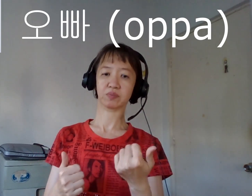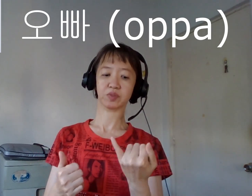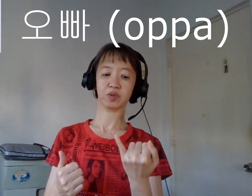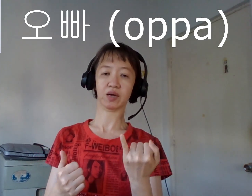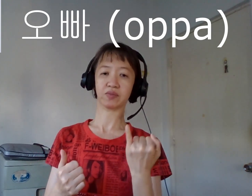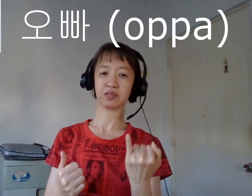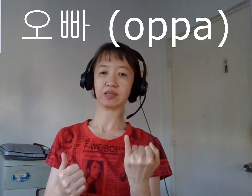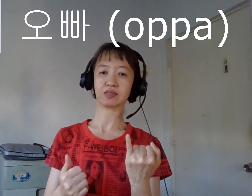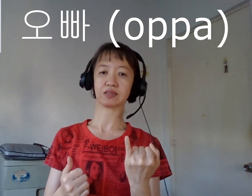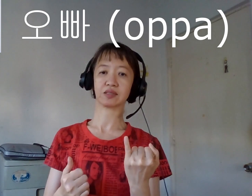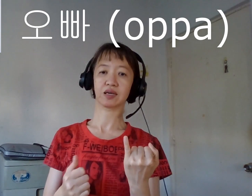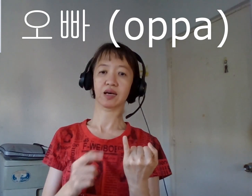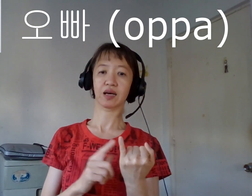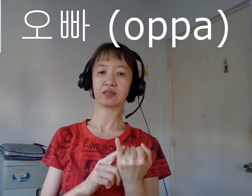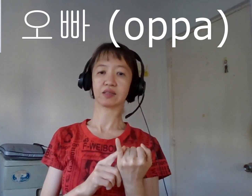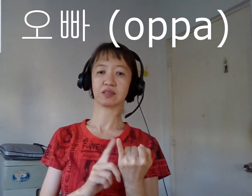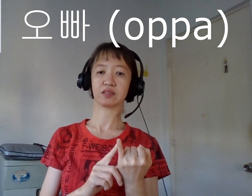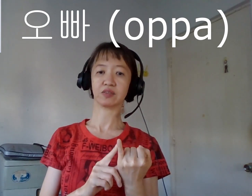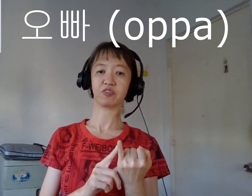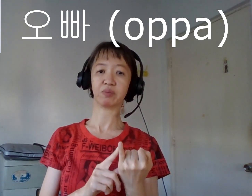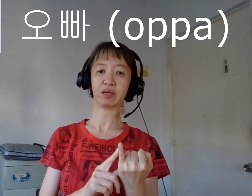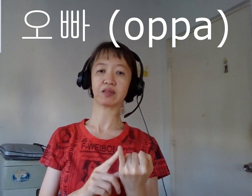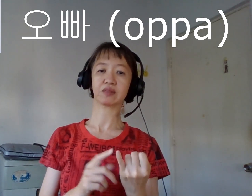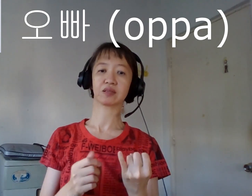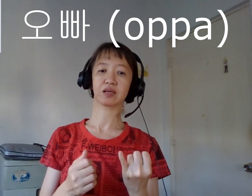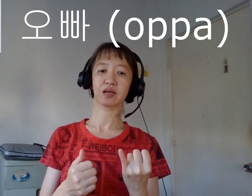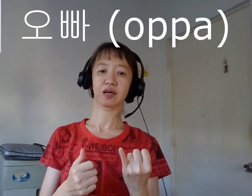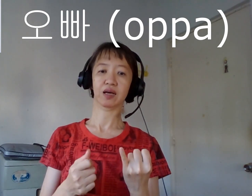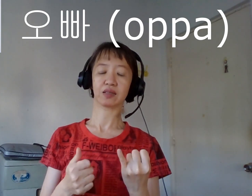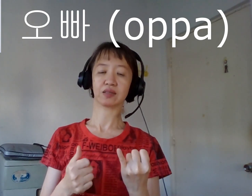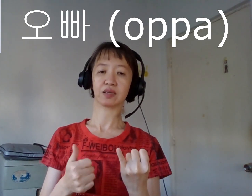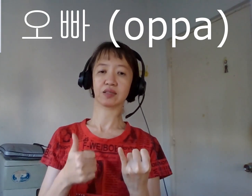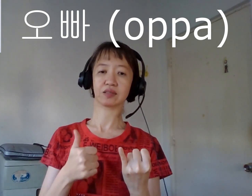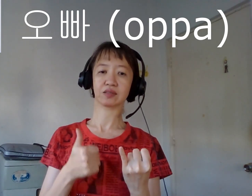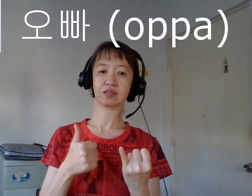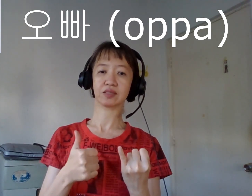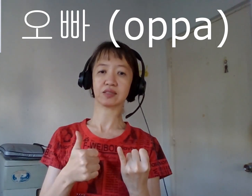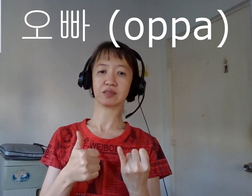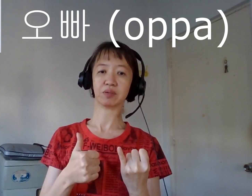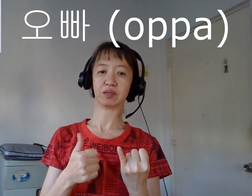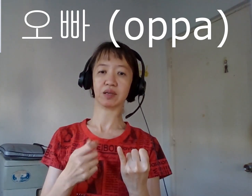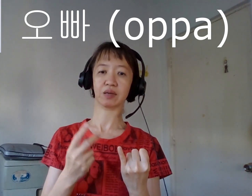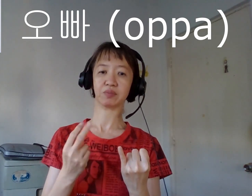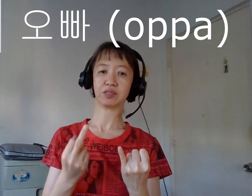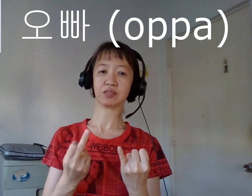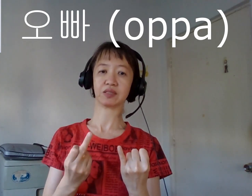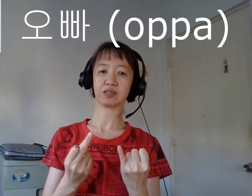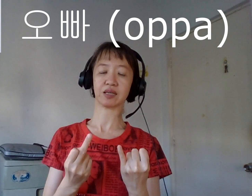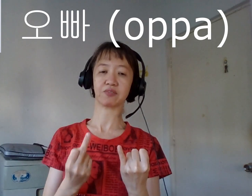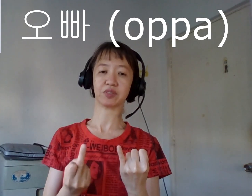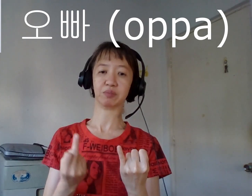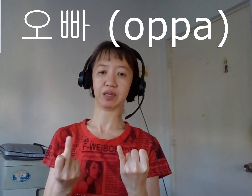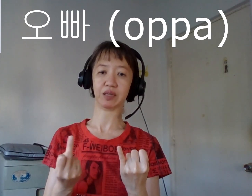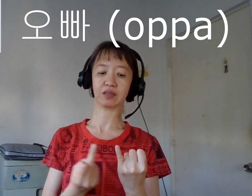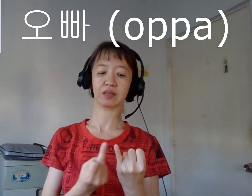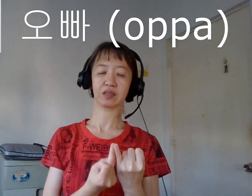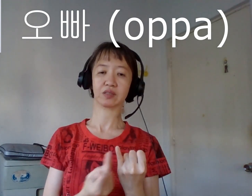you have this as the female, and then this is the sign for the male.